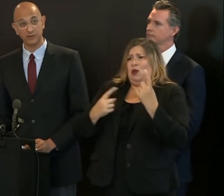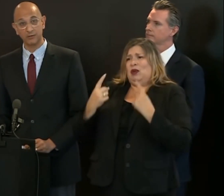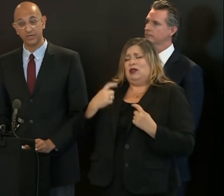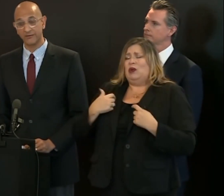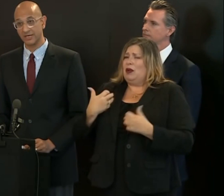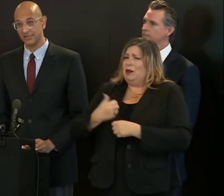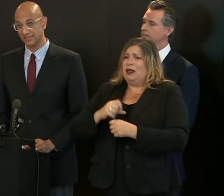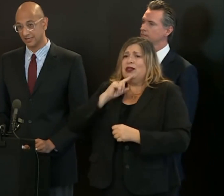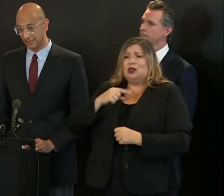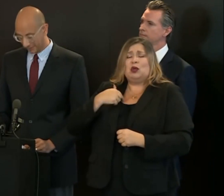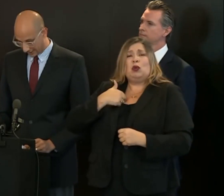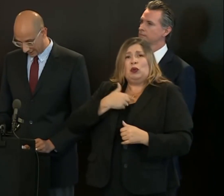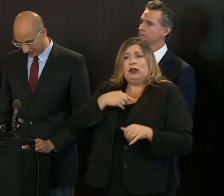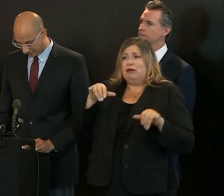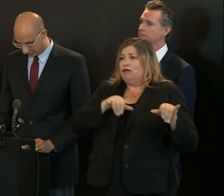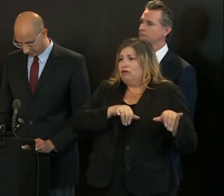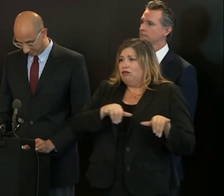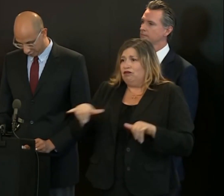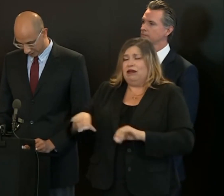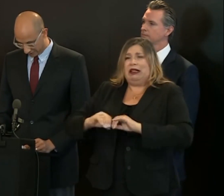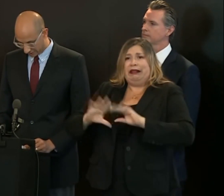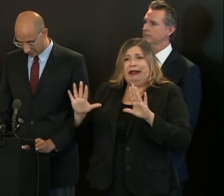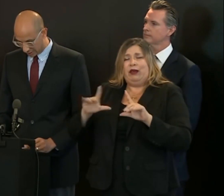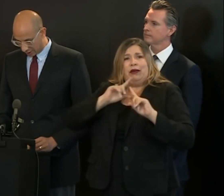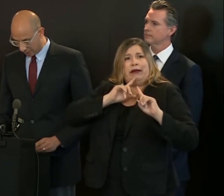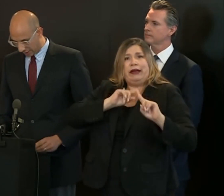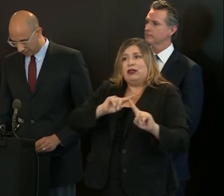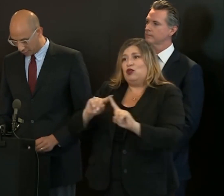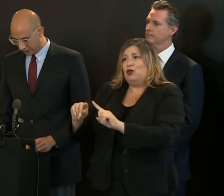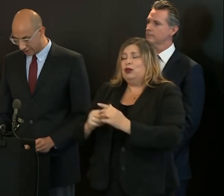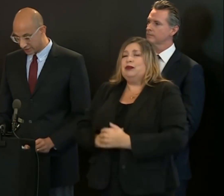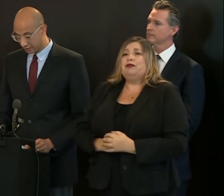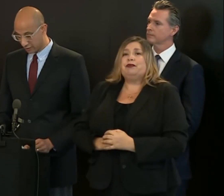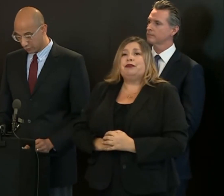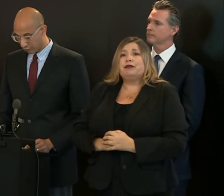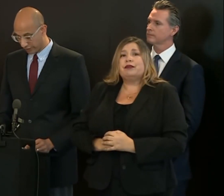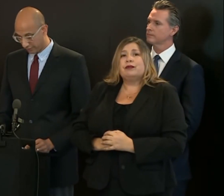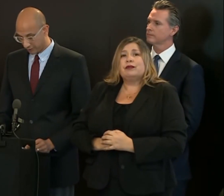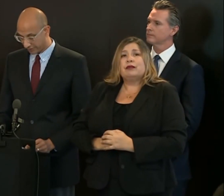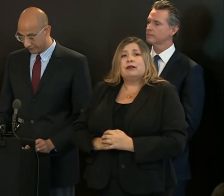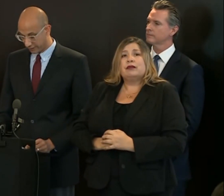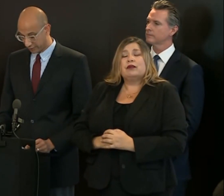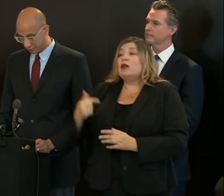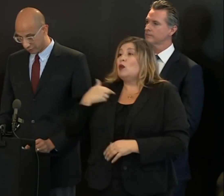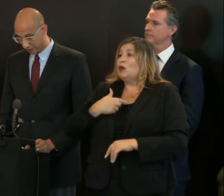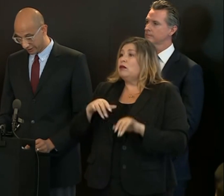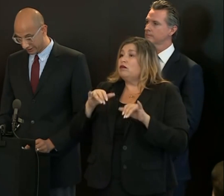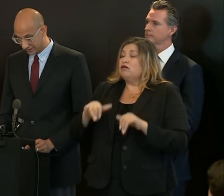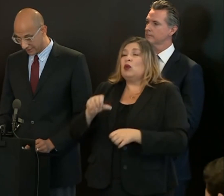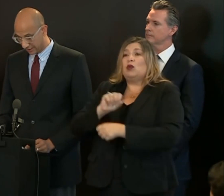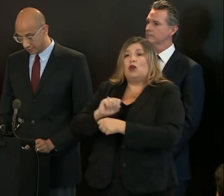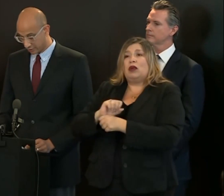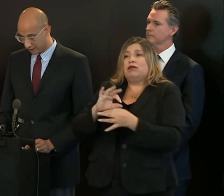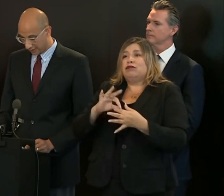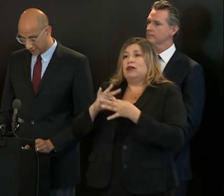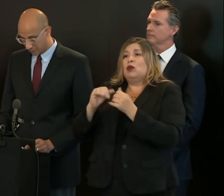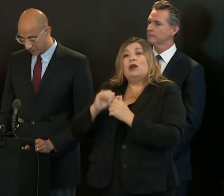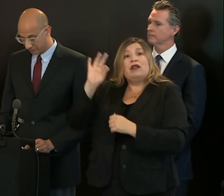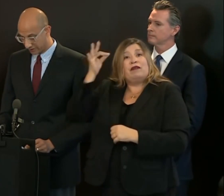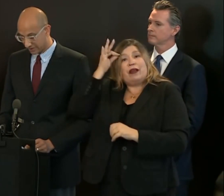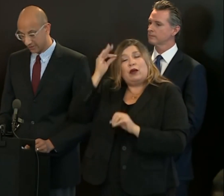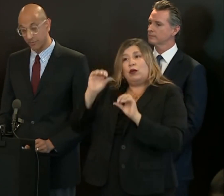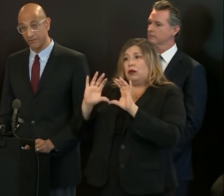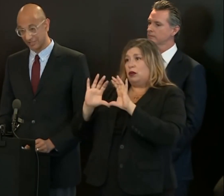want to make sure we give a consistent and clear voice. We continue to coordinate with the federal authorities and local